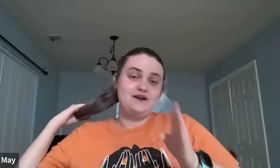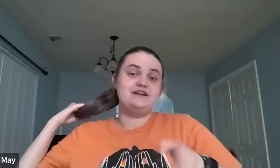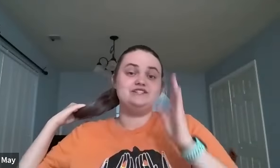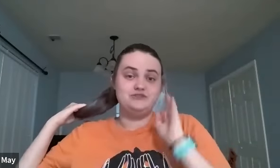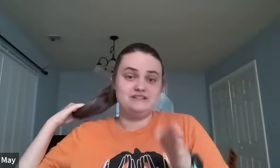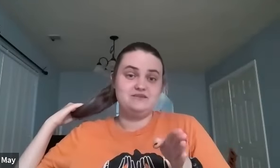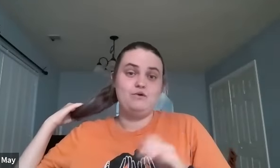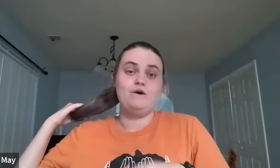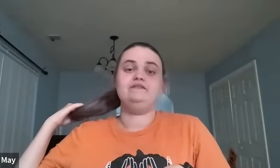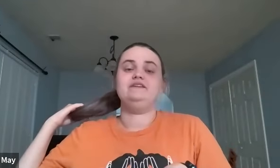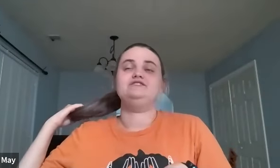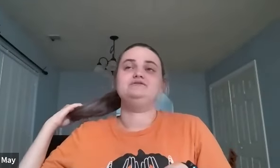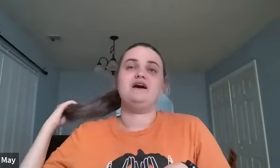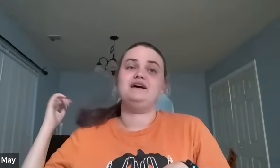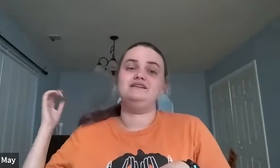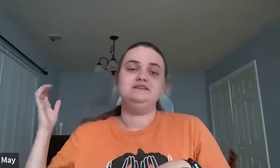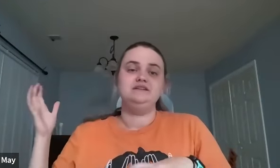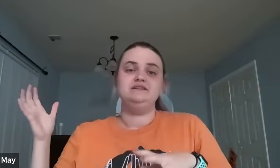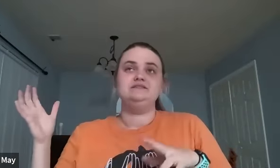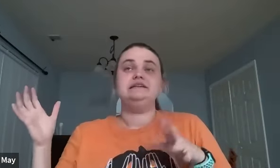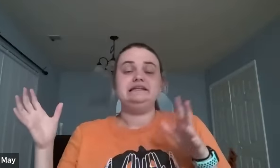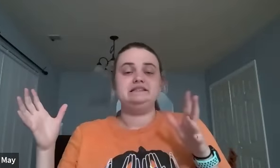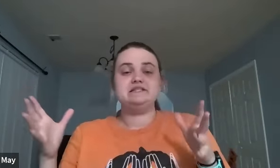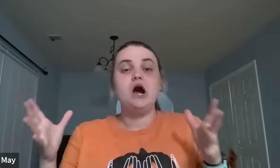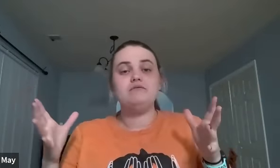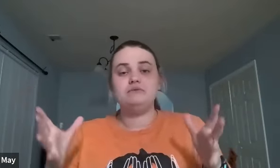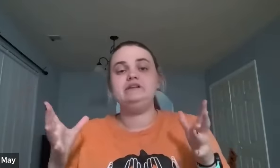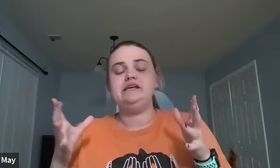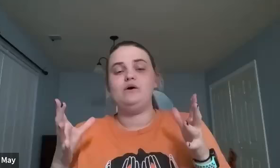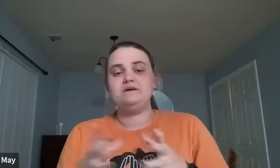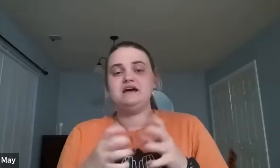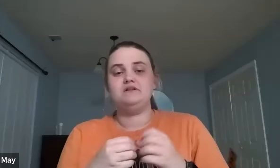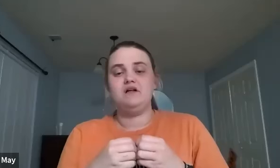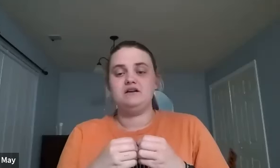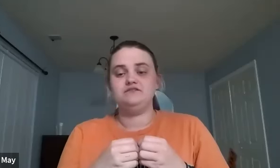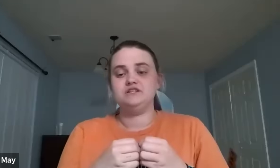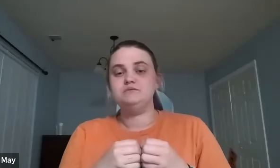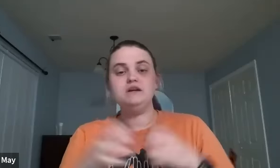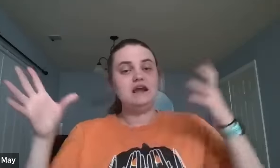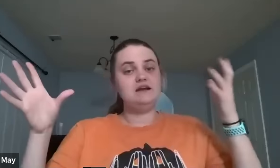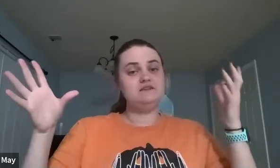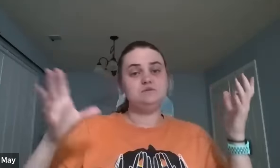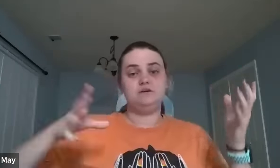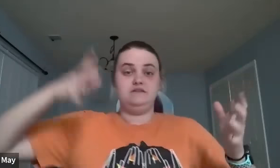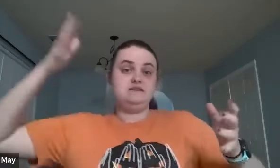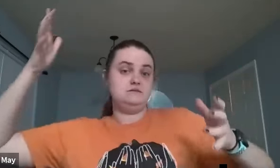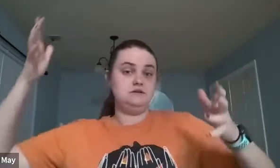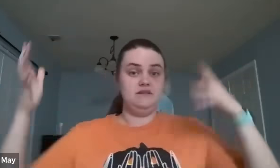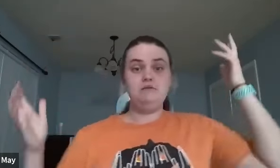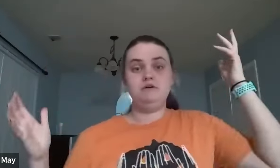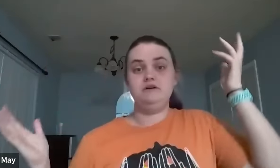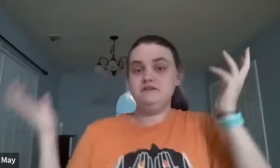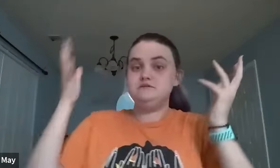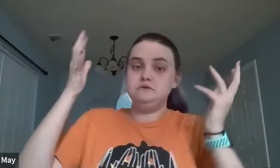very straight to the point. It does not really always have a lot of just, we're going to add this word and this word and that word and this word.